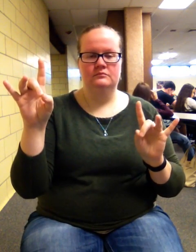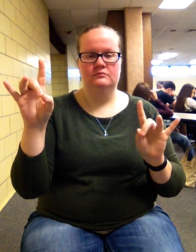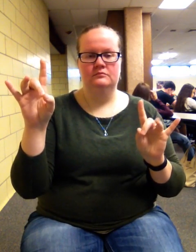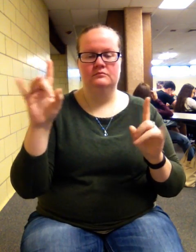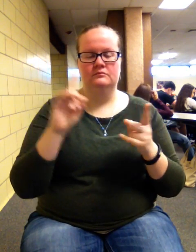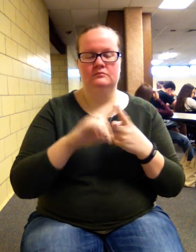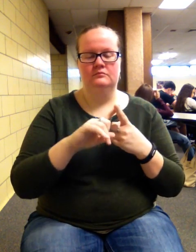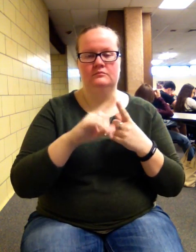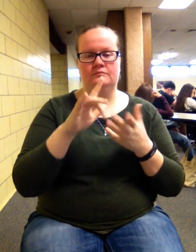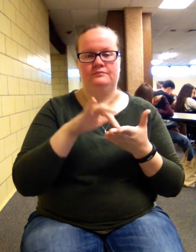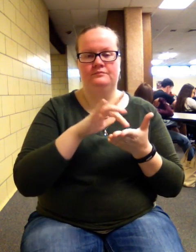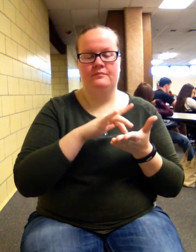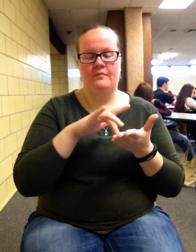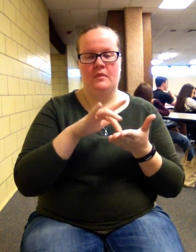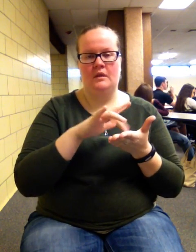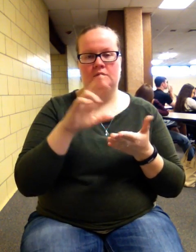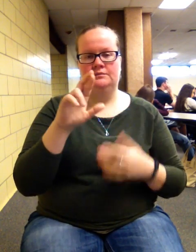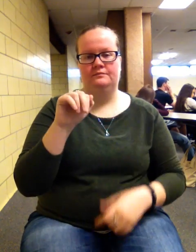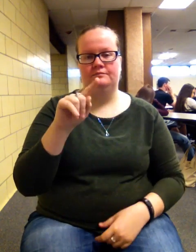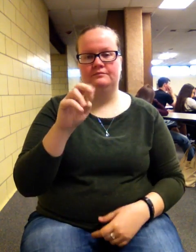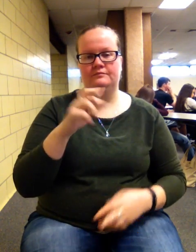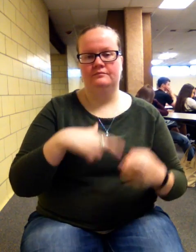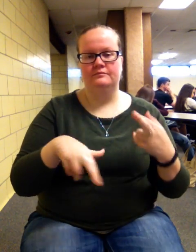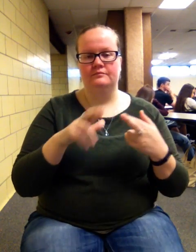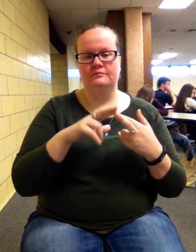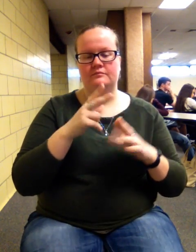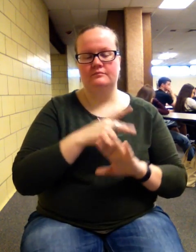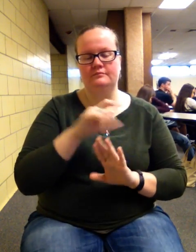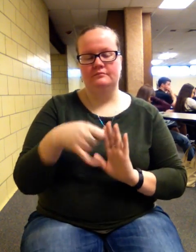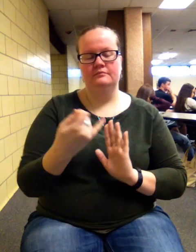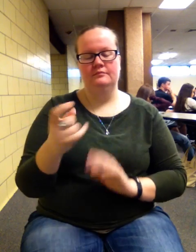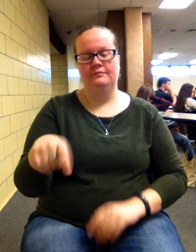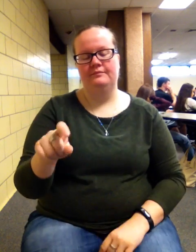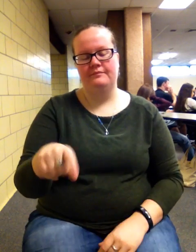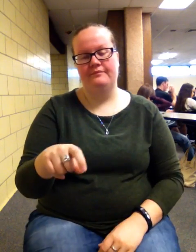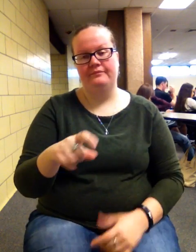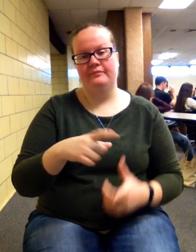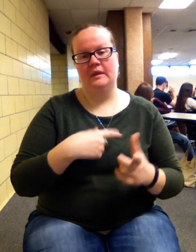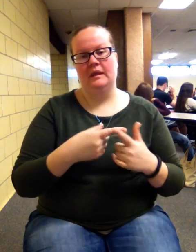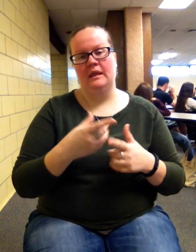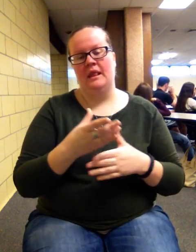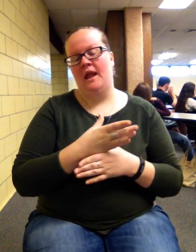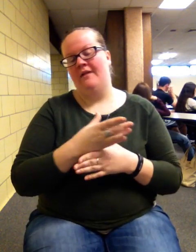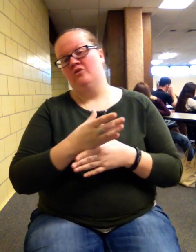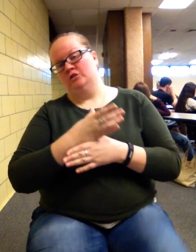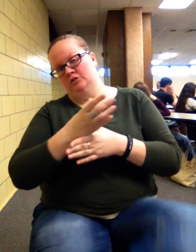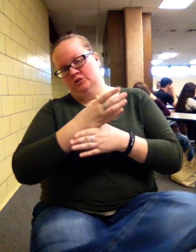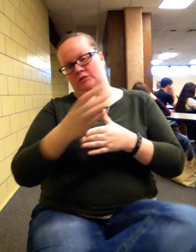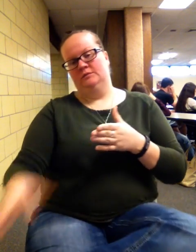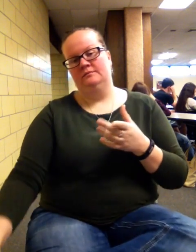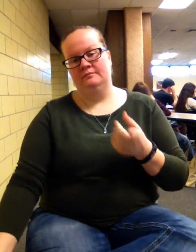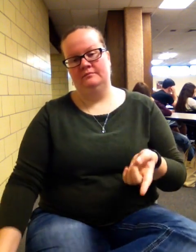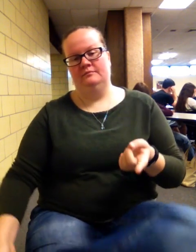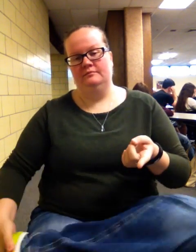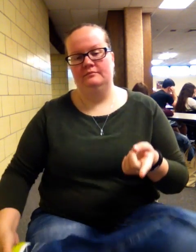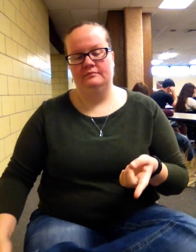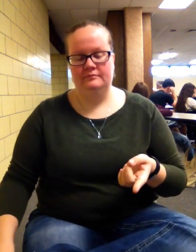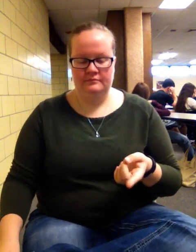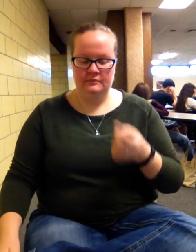to calculate the rate of return that those projects need. Then in the average risk division, an average project just